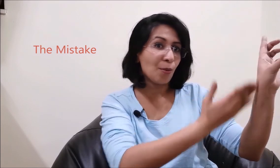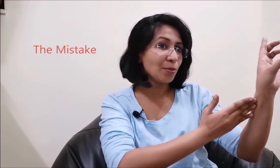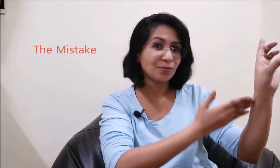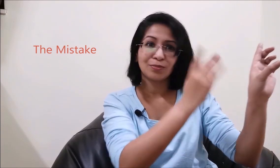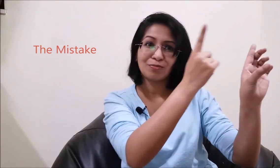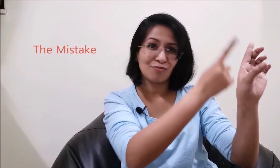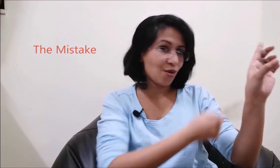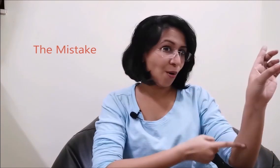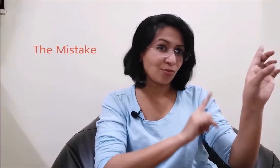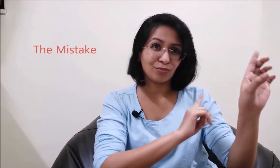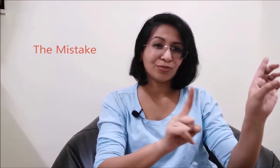No, no.